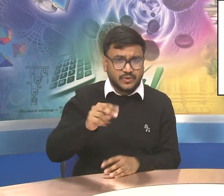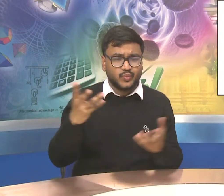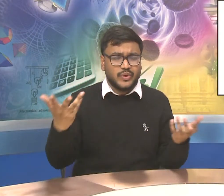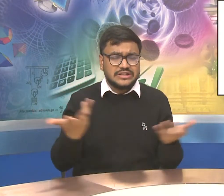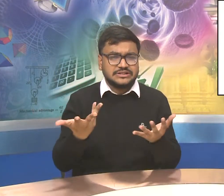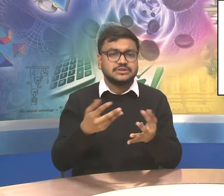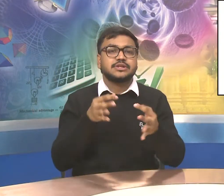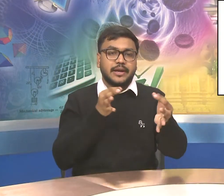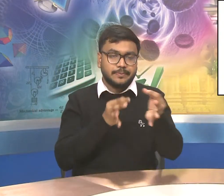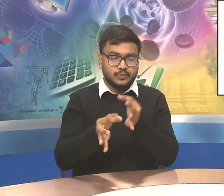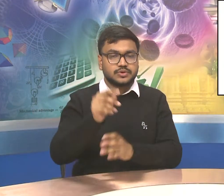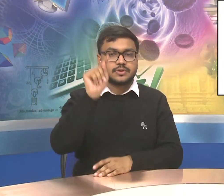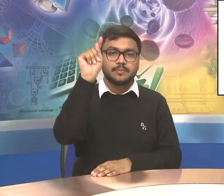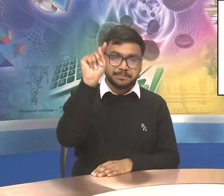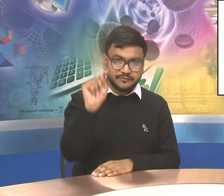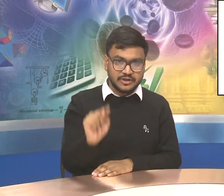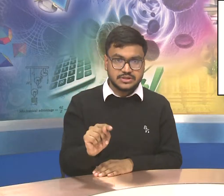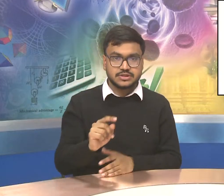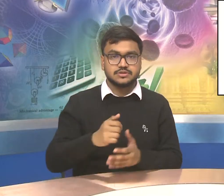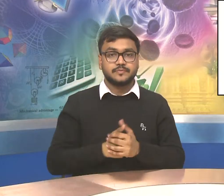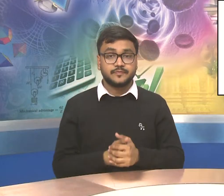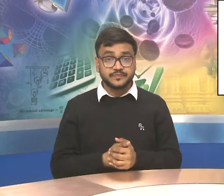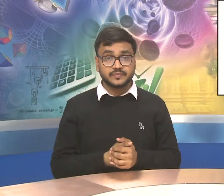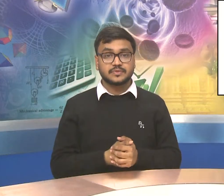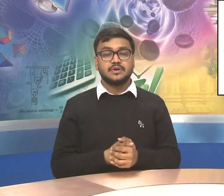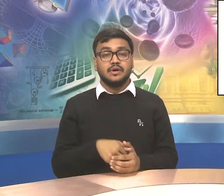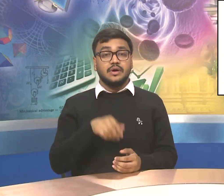First, we will look what is the need for information.